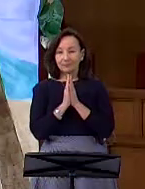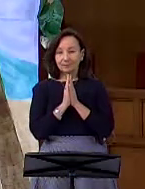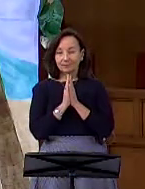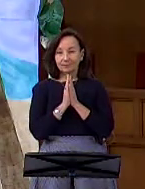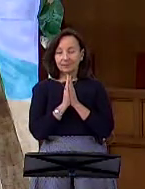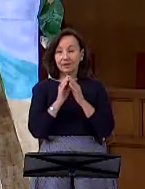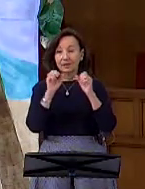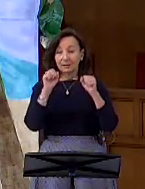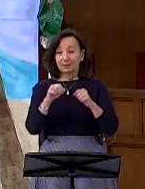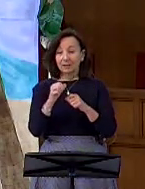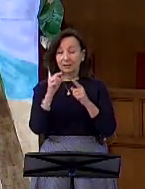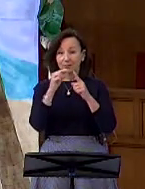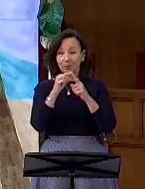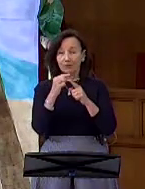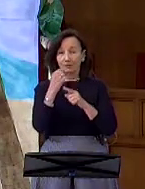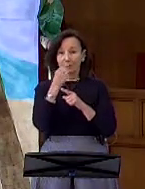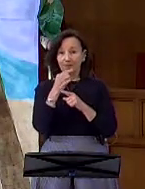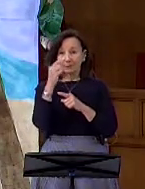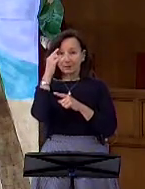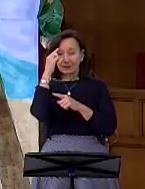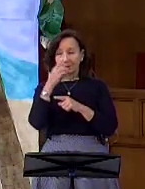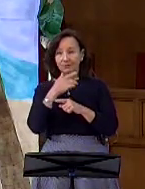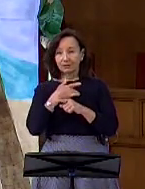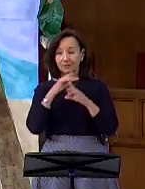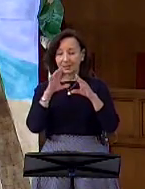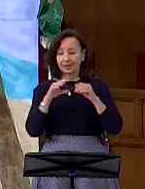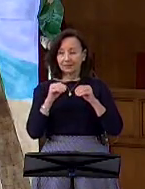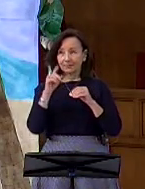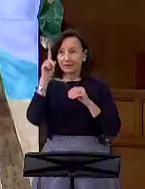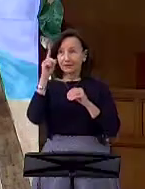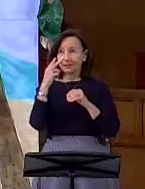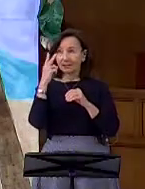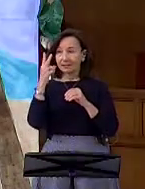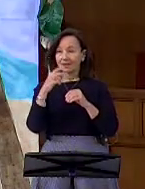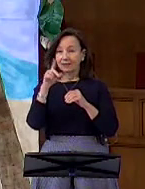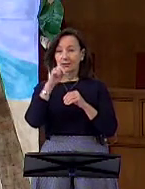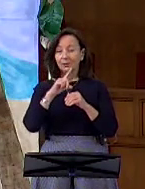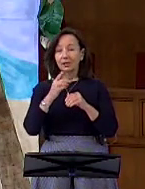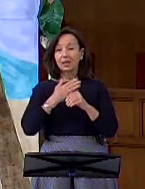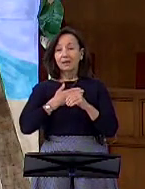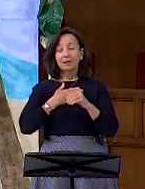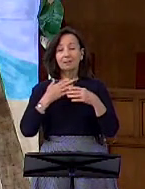May the words of my mouth and the meditations of my heart be acceptable in thy sight, O Lord, my strength